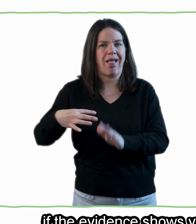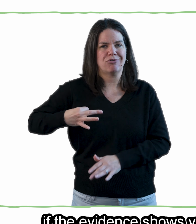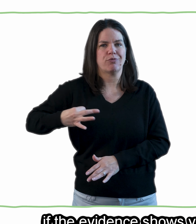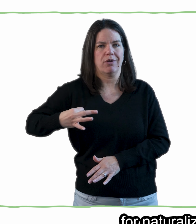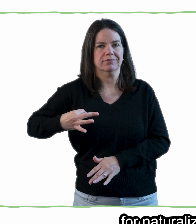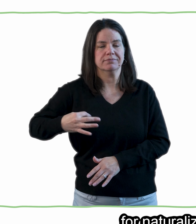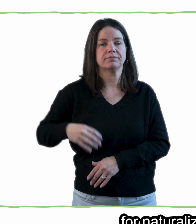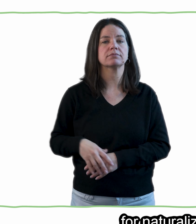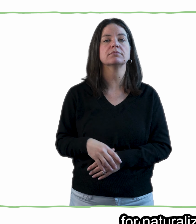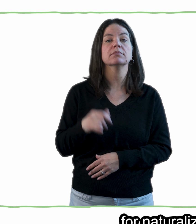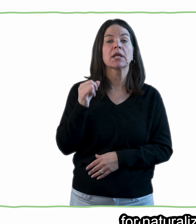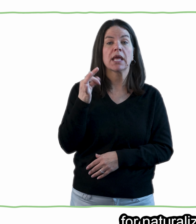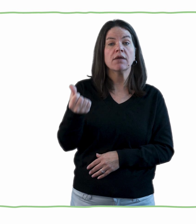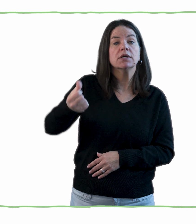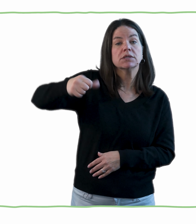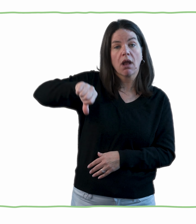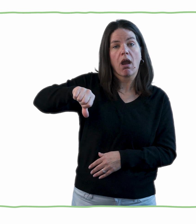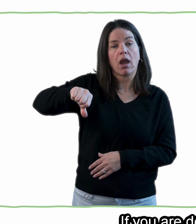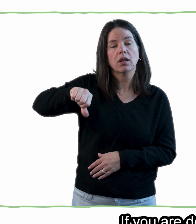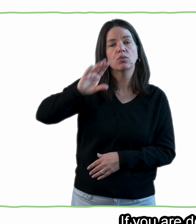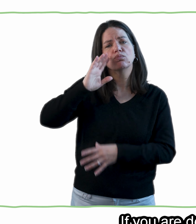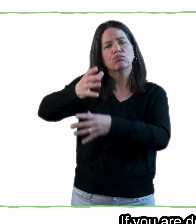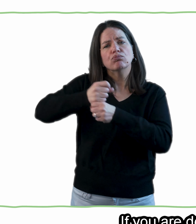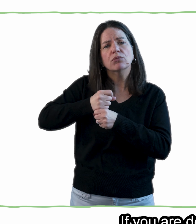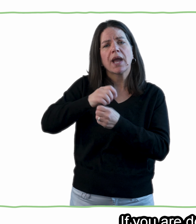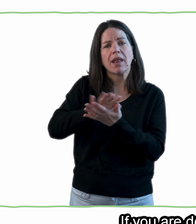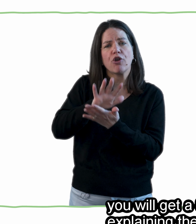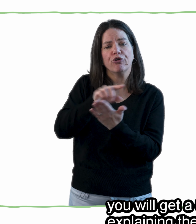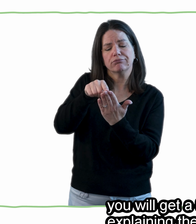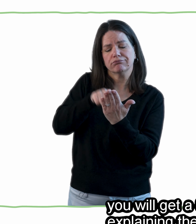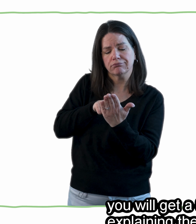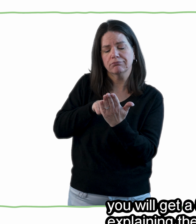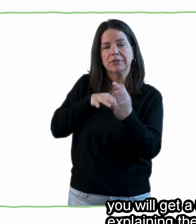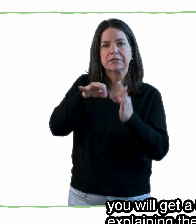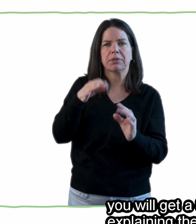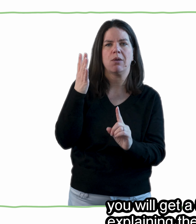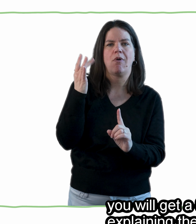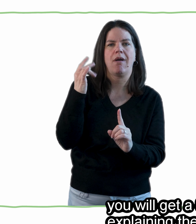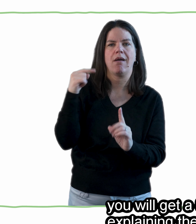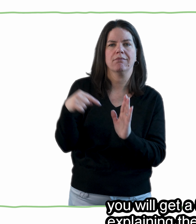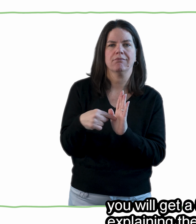eligible for naturalization. If you are denied, you will get a letter explaining the